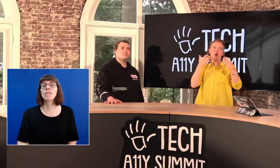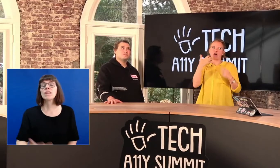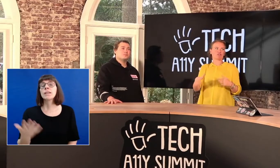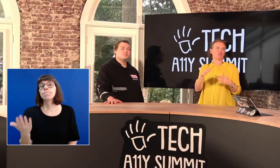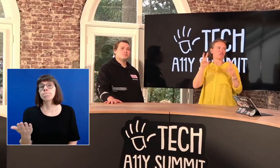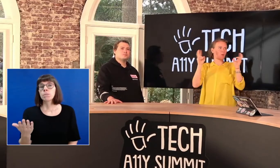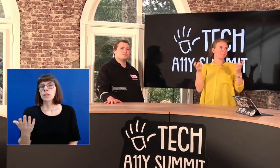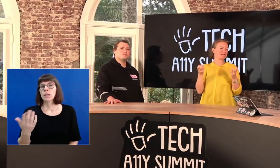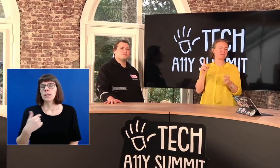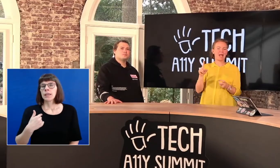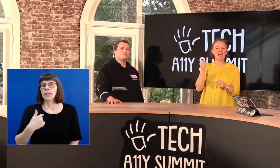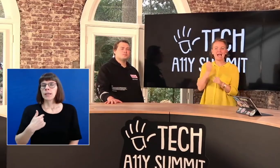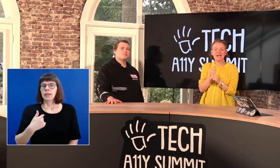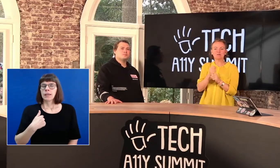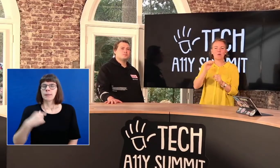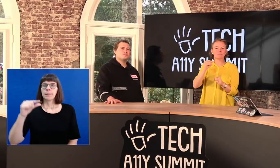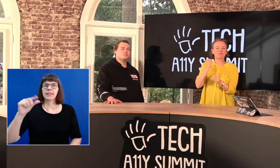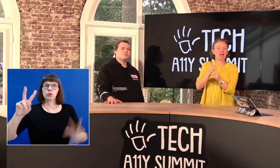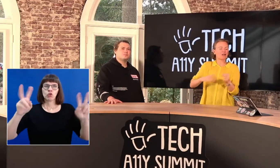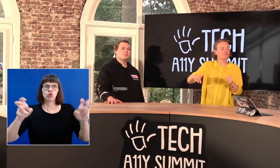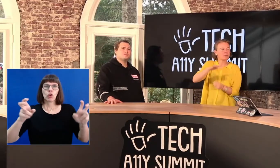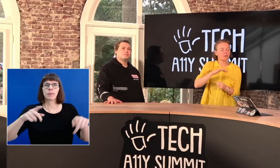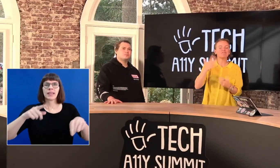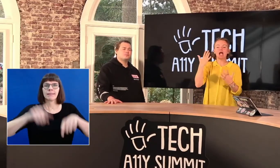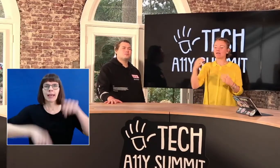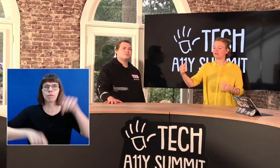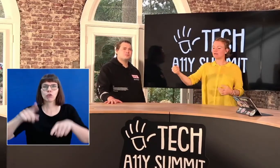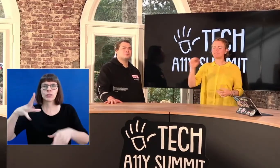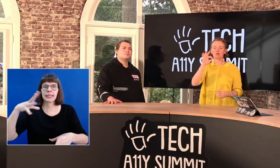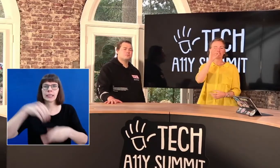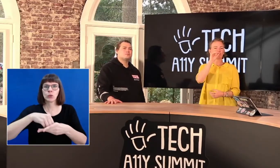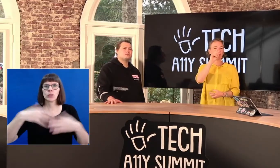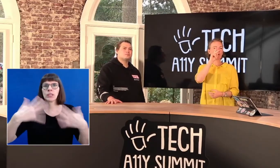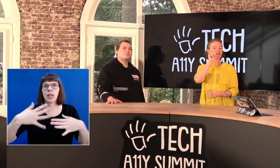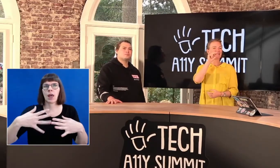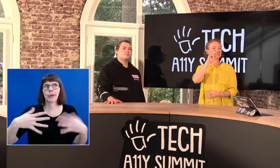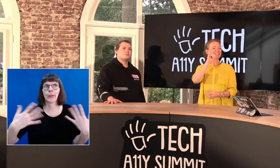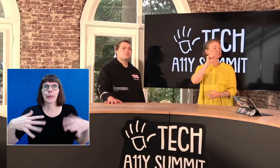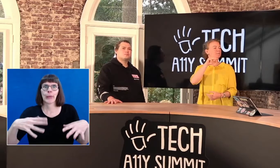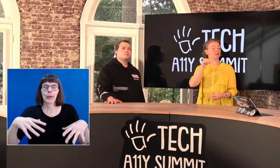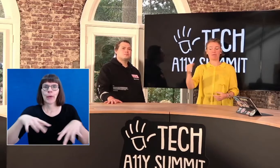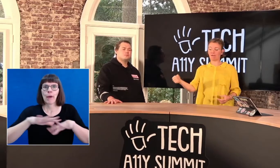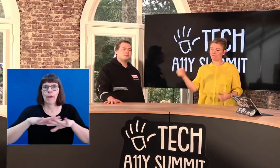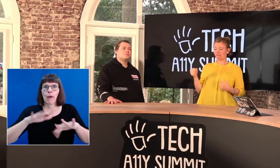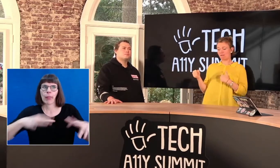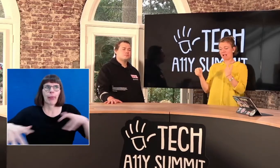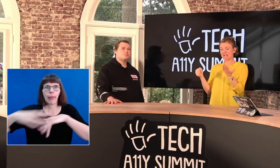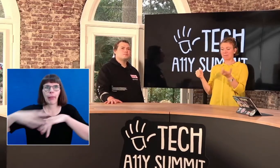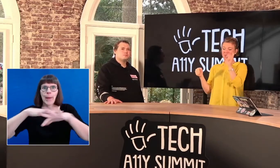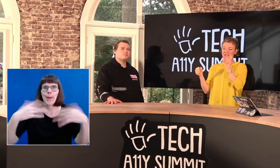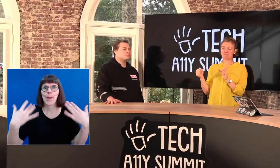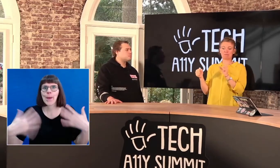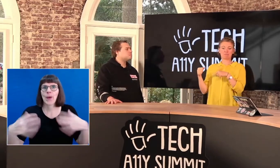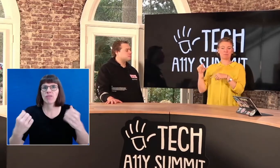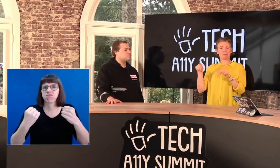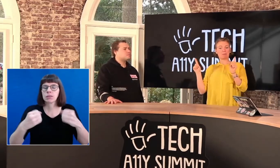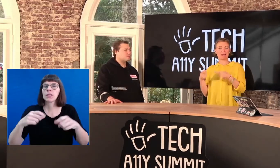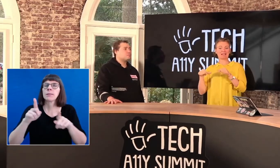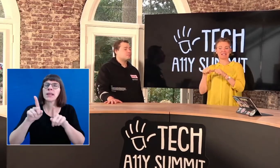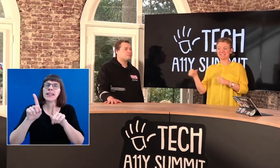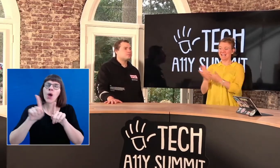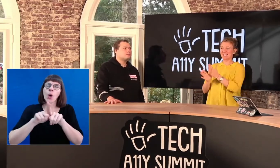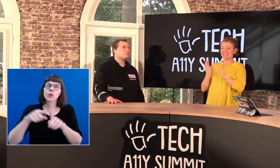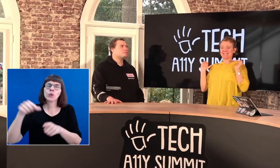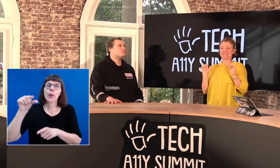with diversity inclusion. It's a hot topic at the moment, but in the workplace, it's a kind of a tokenism when you hire somebody